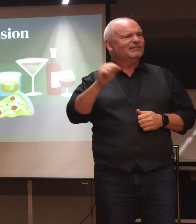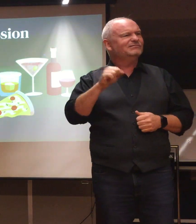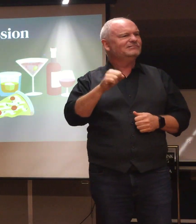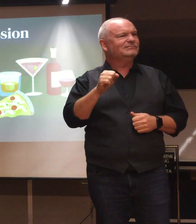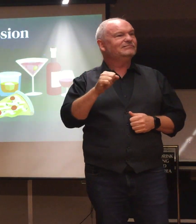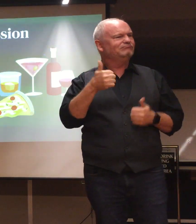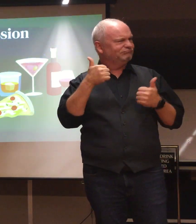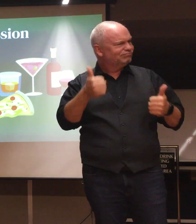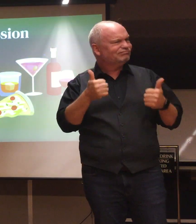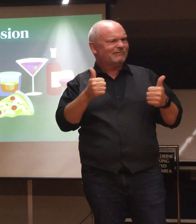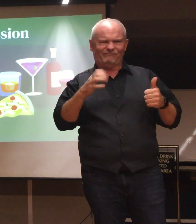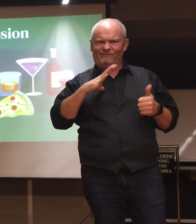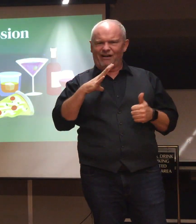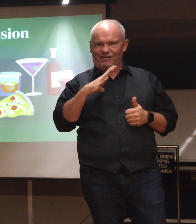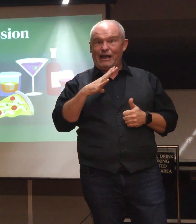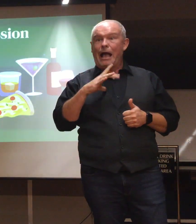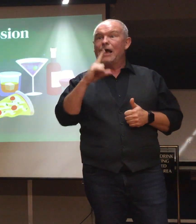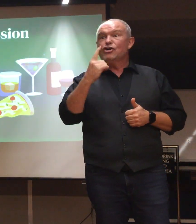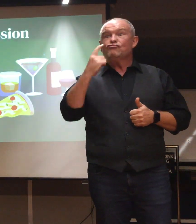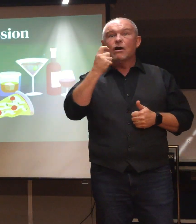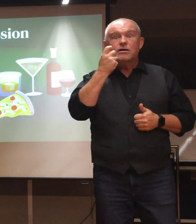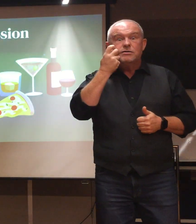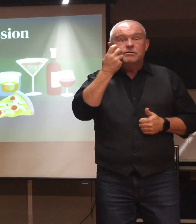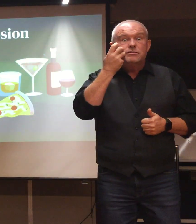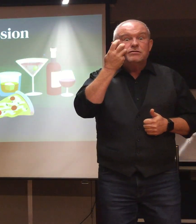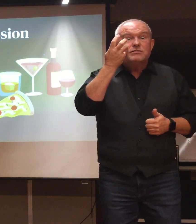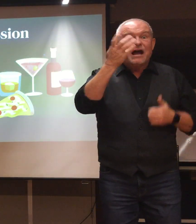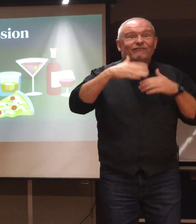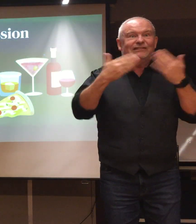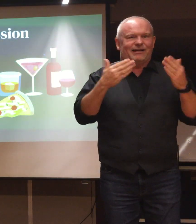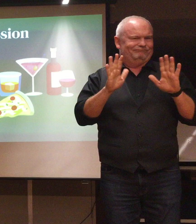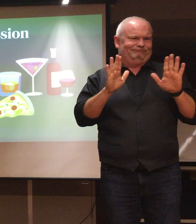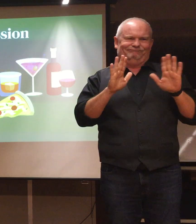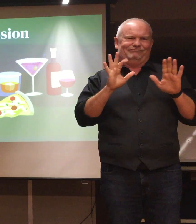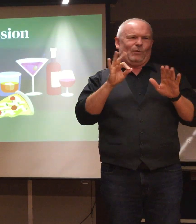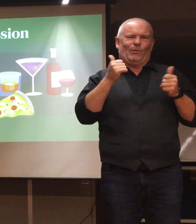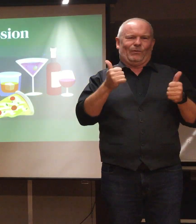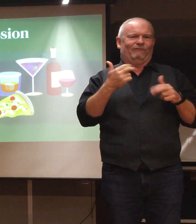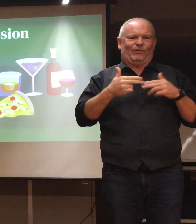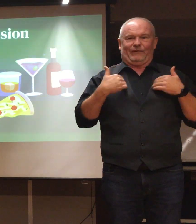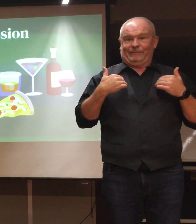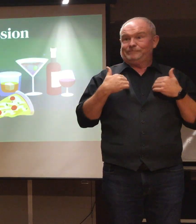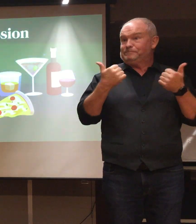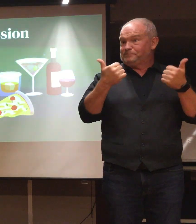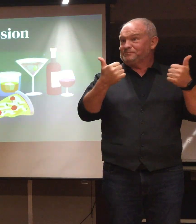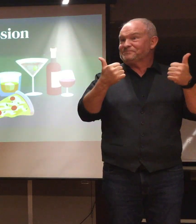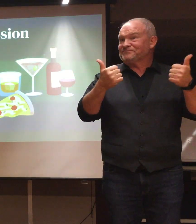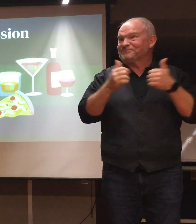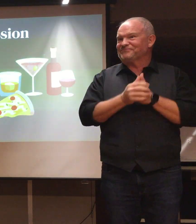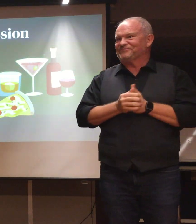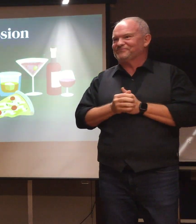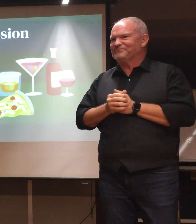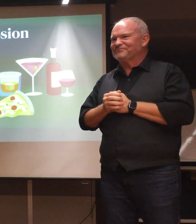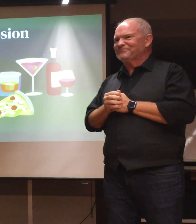so it's perfectly fine. Just try not to have it every day. Okay?